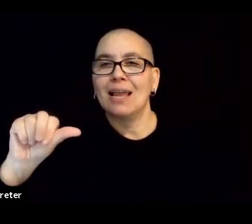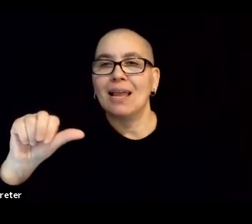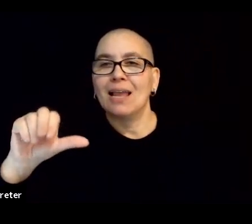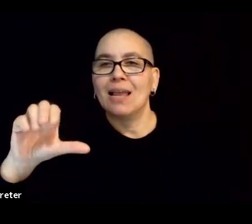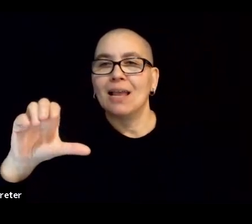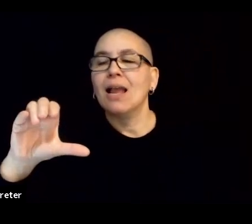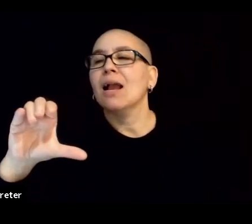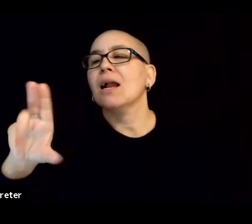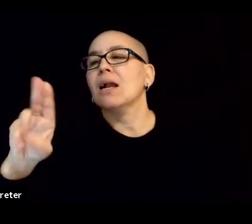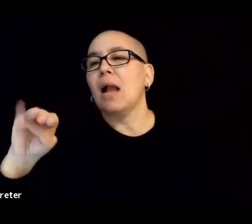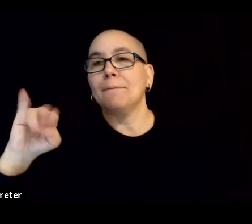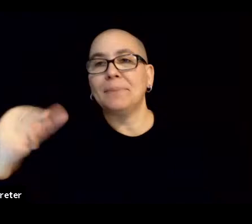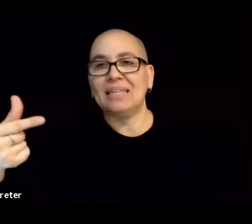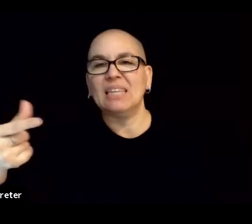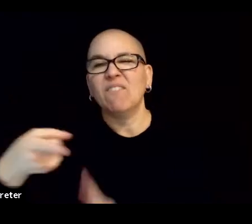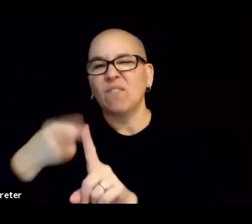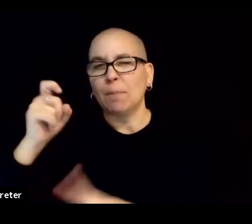question.